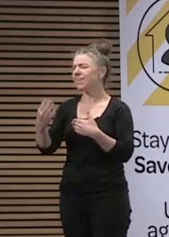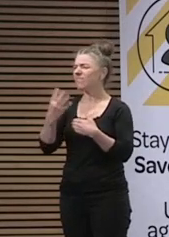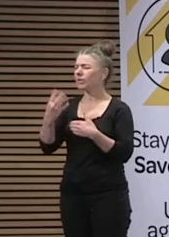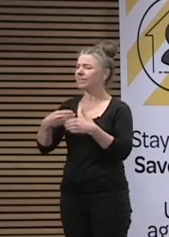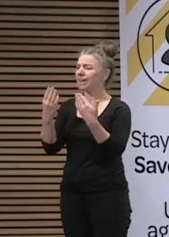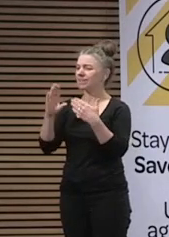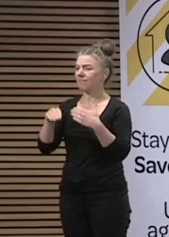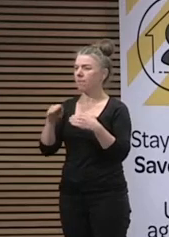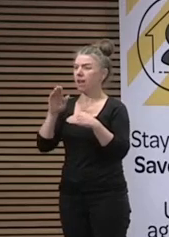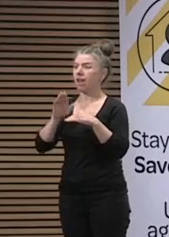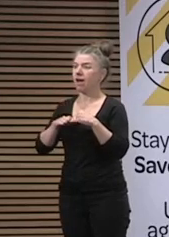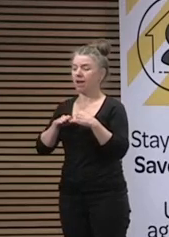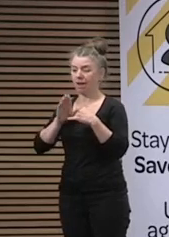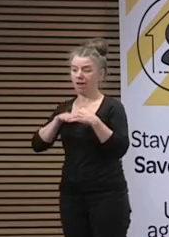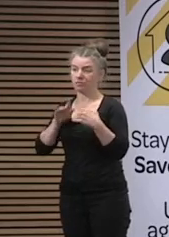with this person.